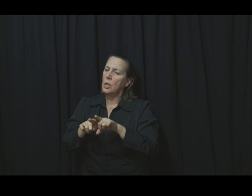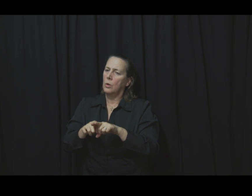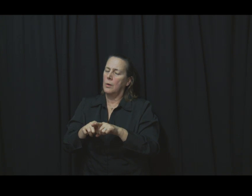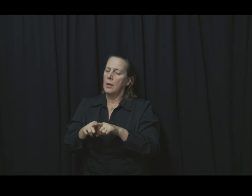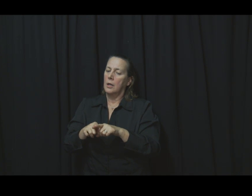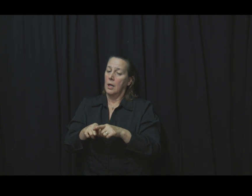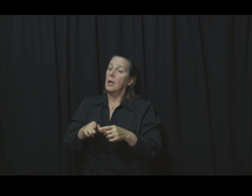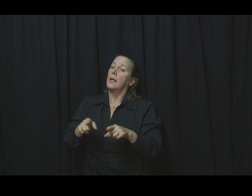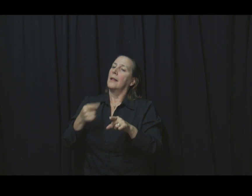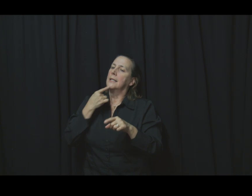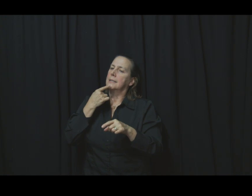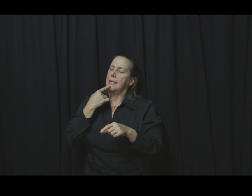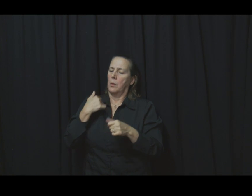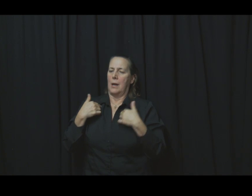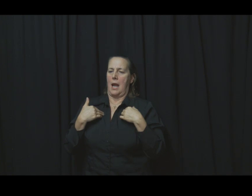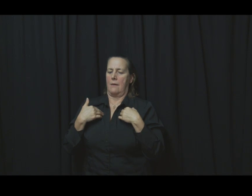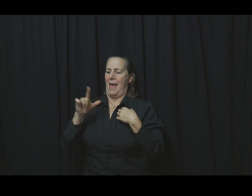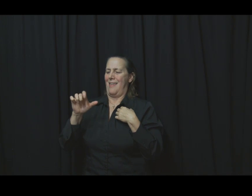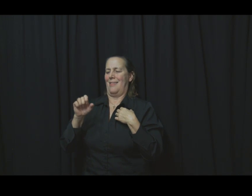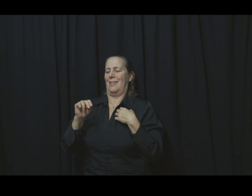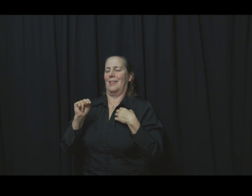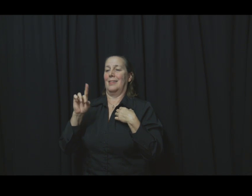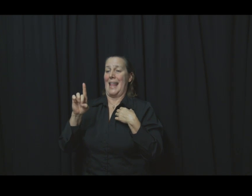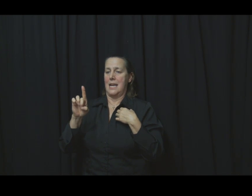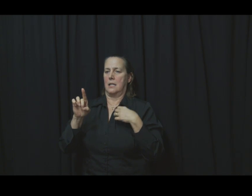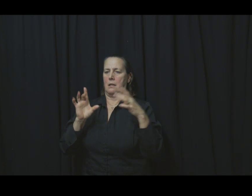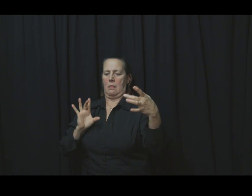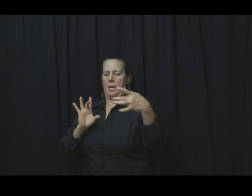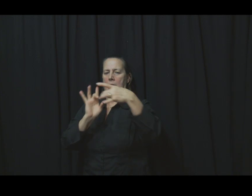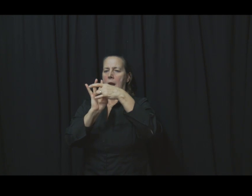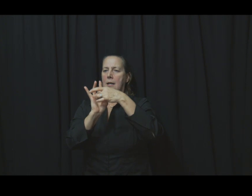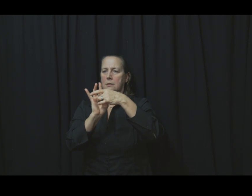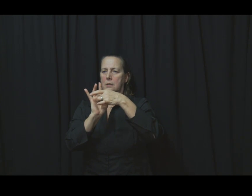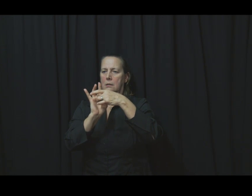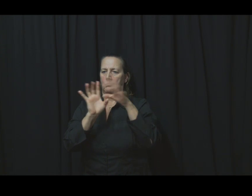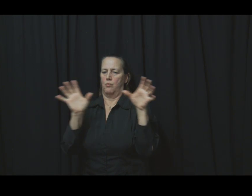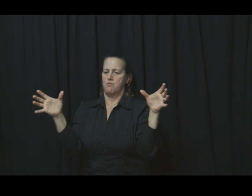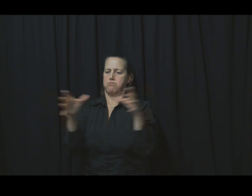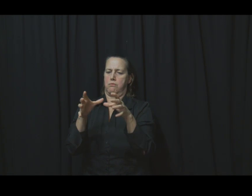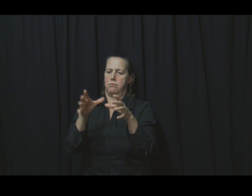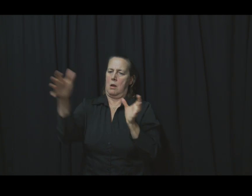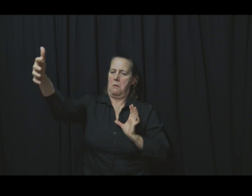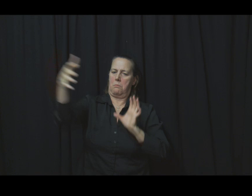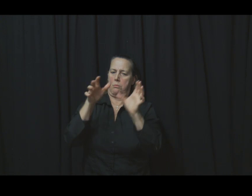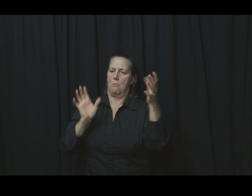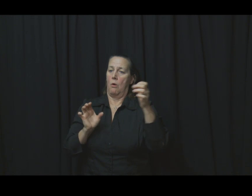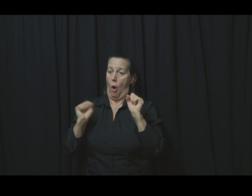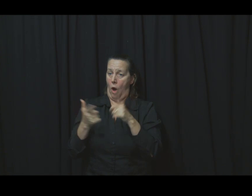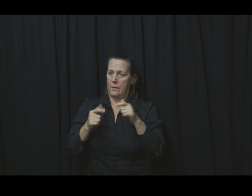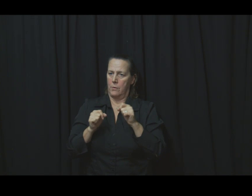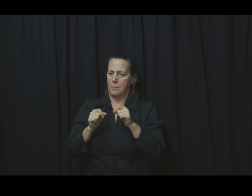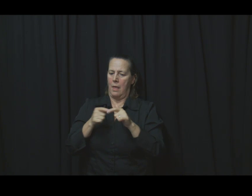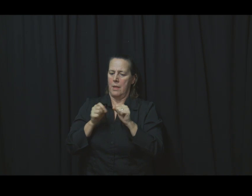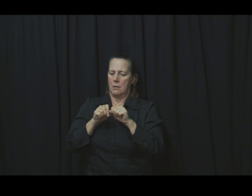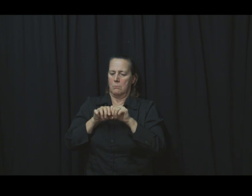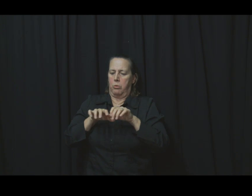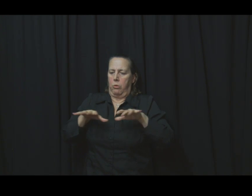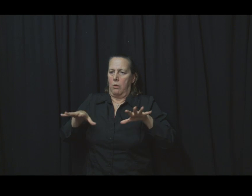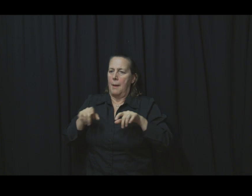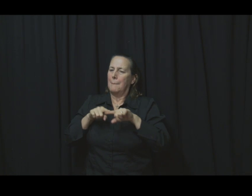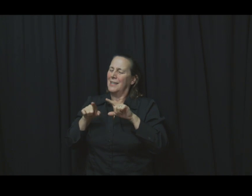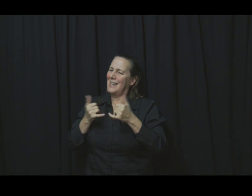these animals to get from Asia all the way to the continent of Australia, and that land bridge has